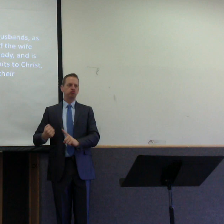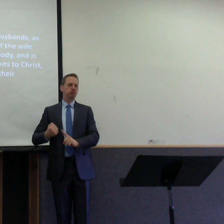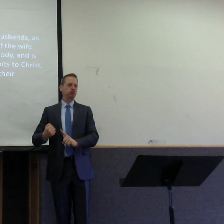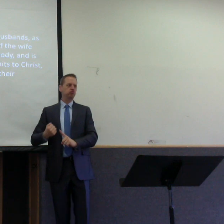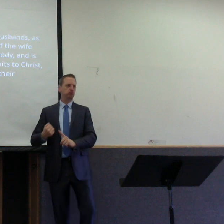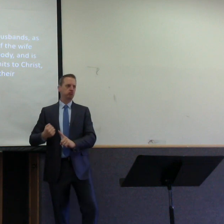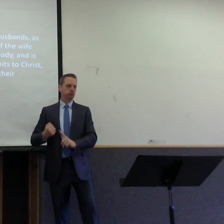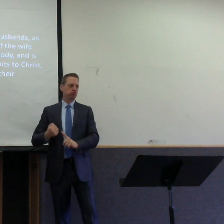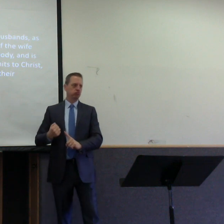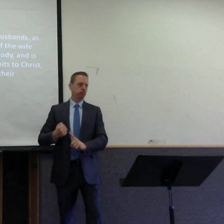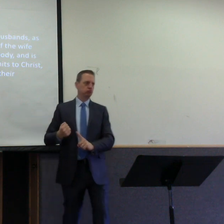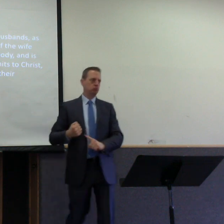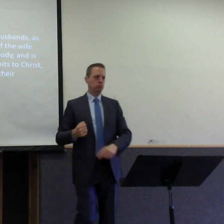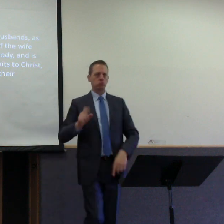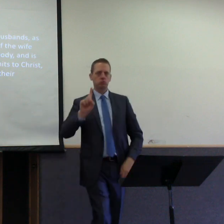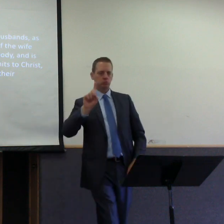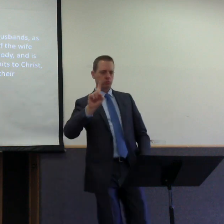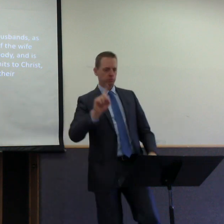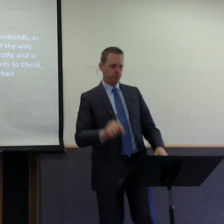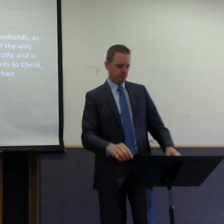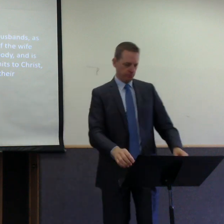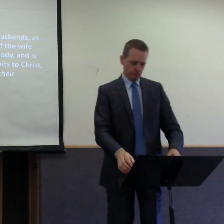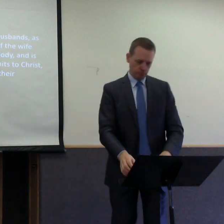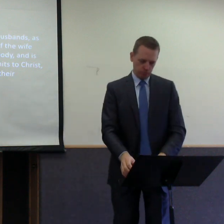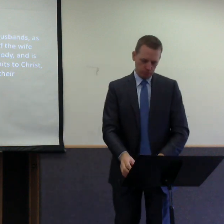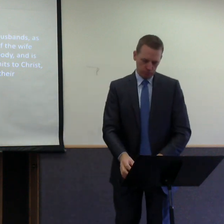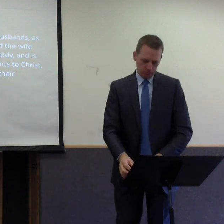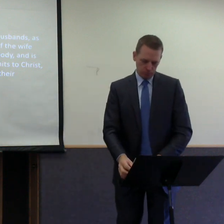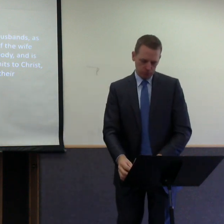submissive. And there's something reaching for.